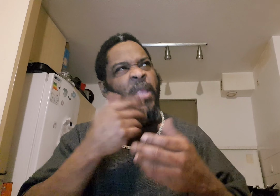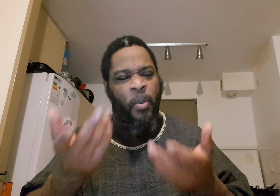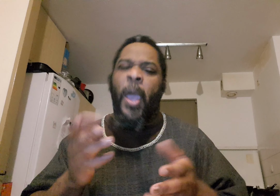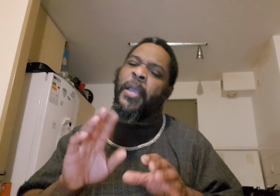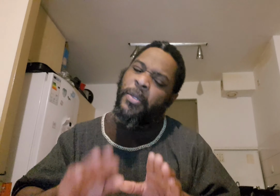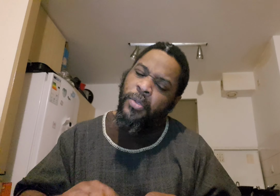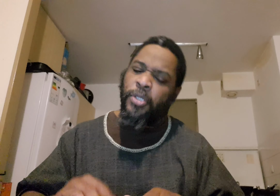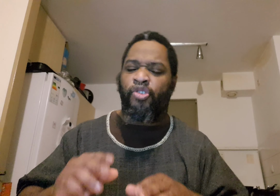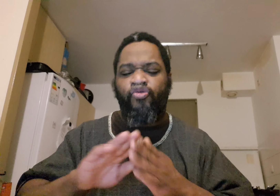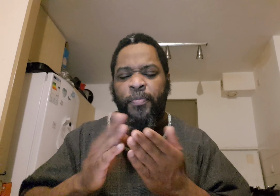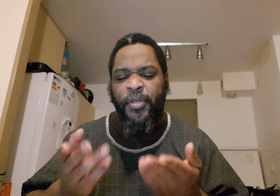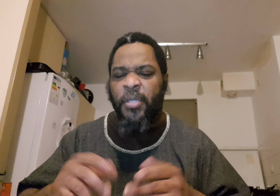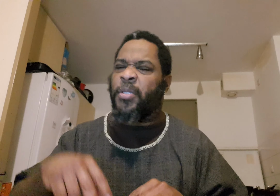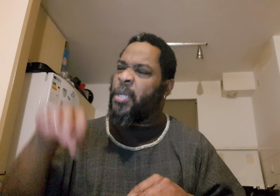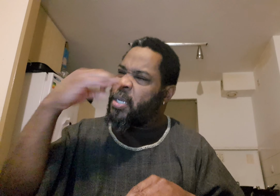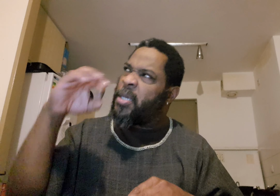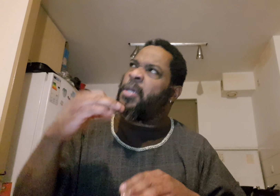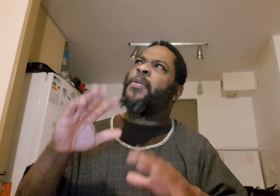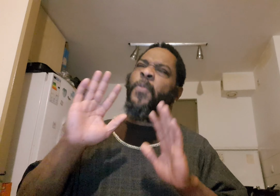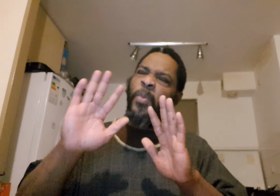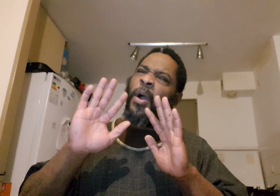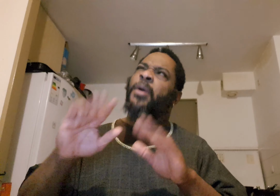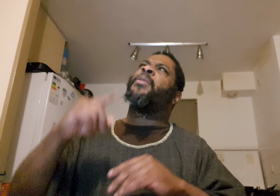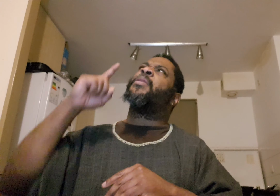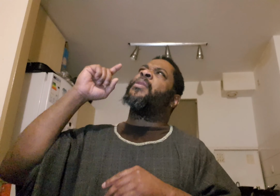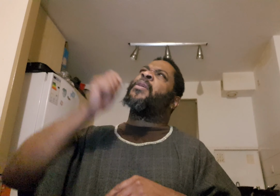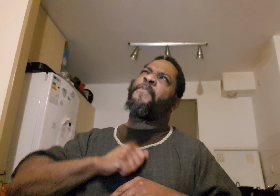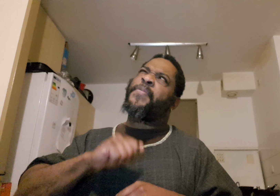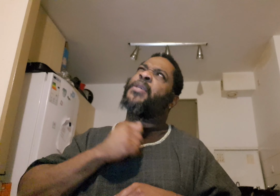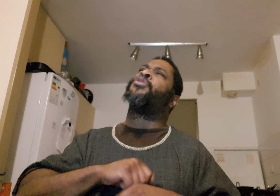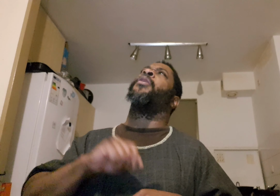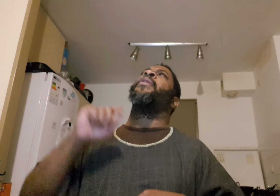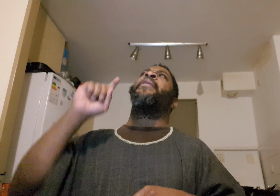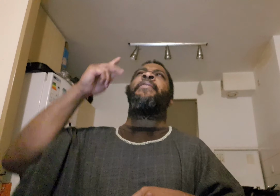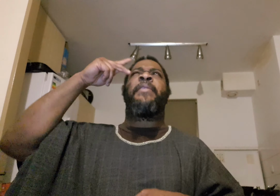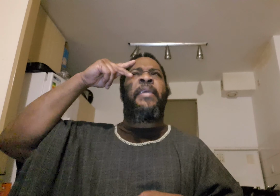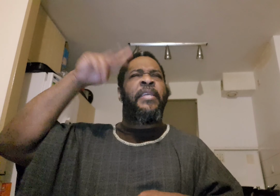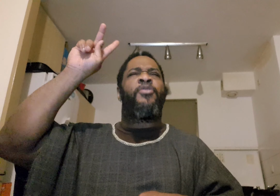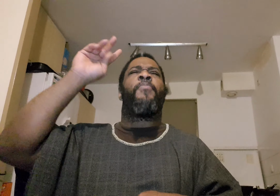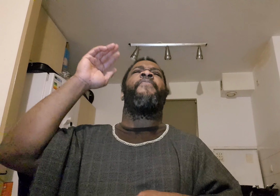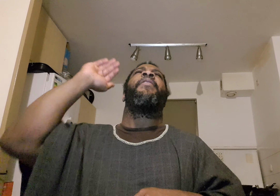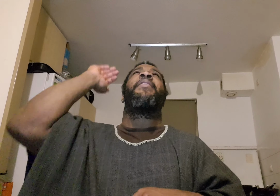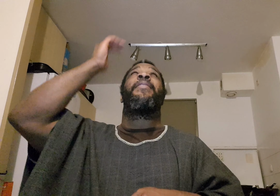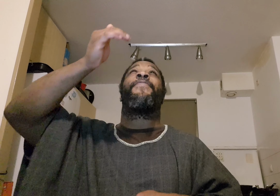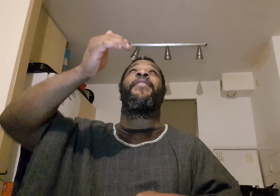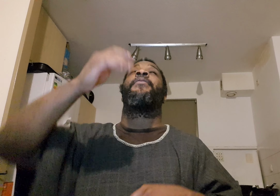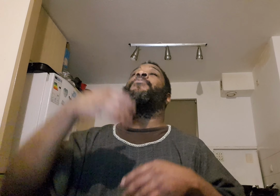there were human scriptures where were patient in the kingdom of heaven